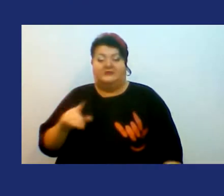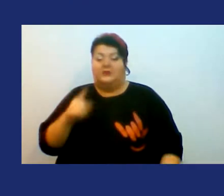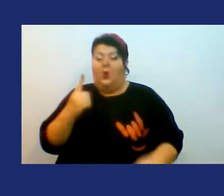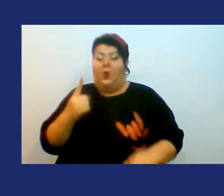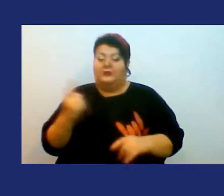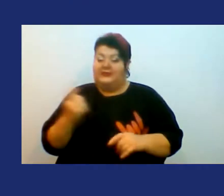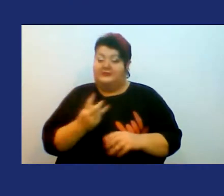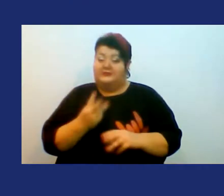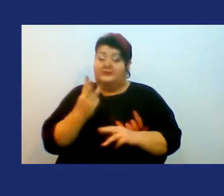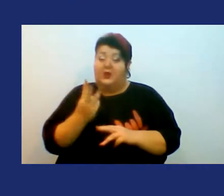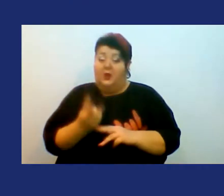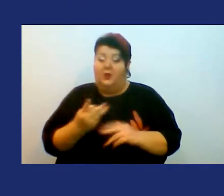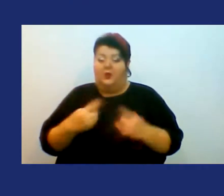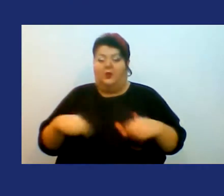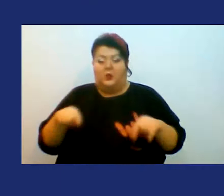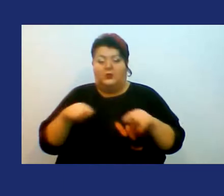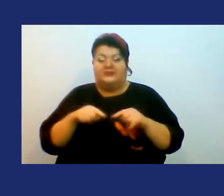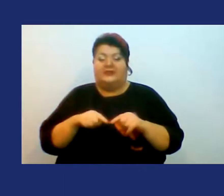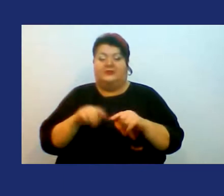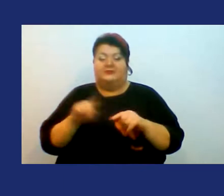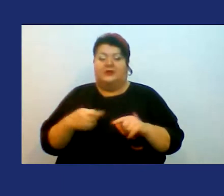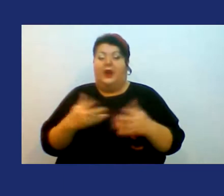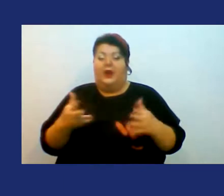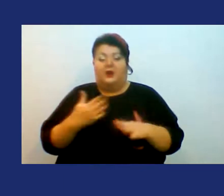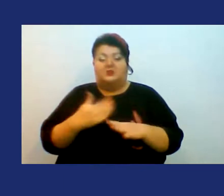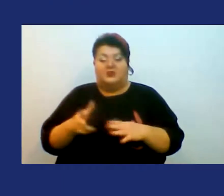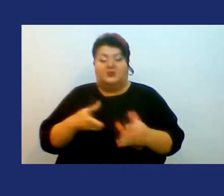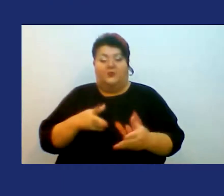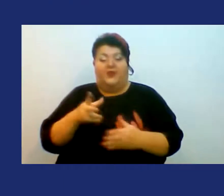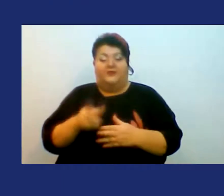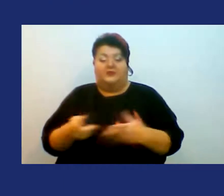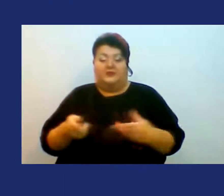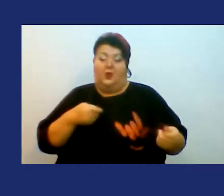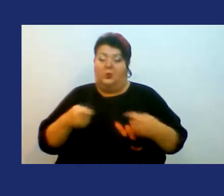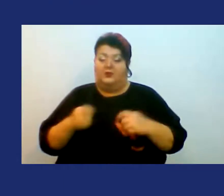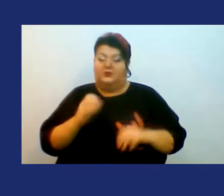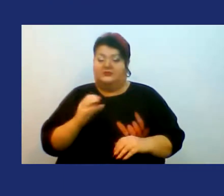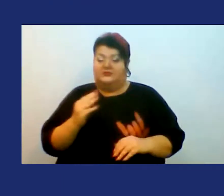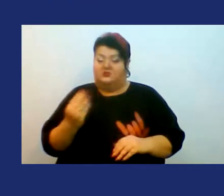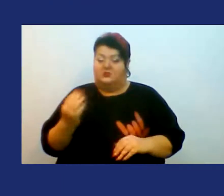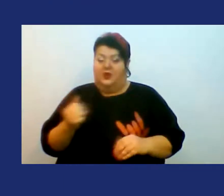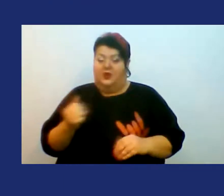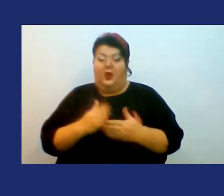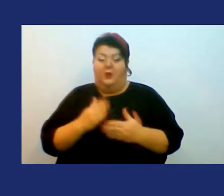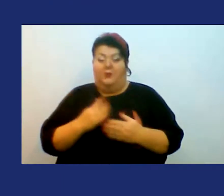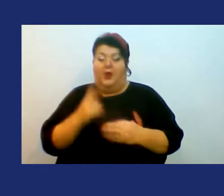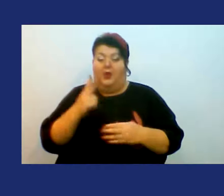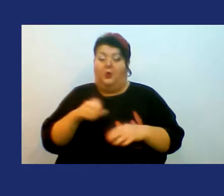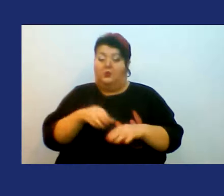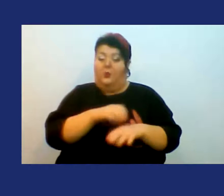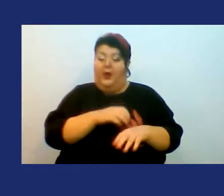with a bipartisan board of directors and a nonpartisan organizational identity. We provide